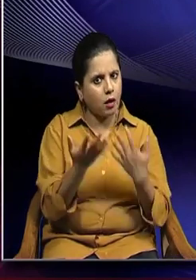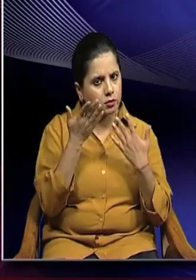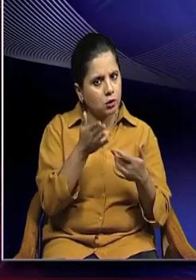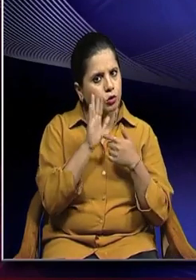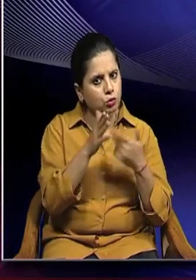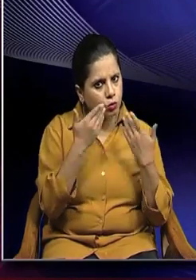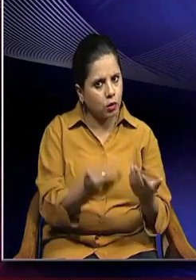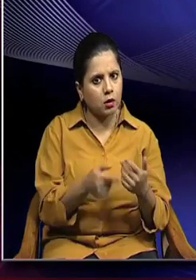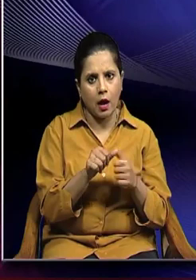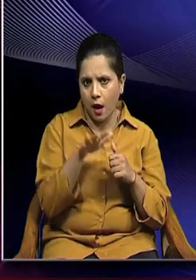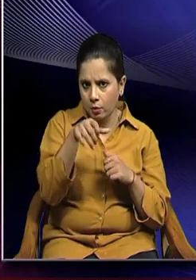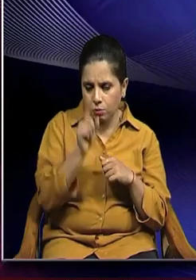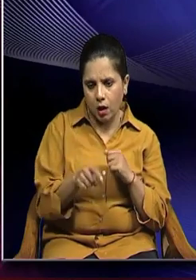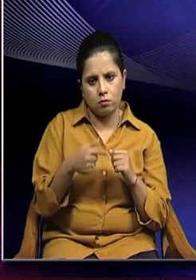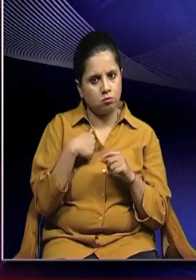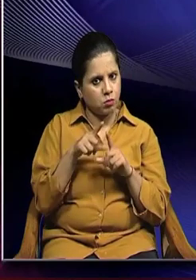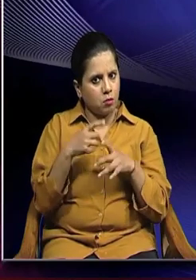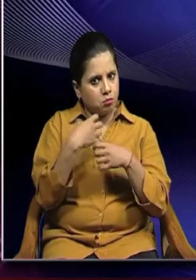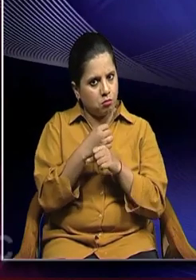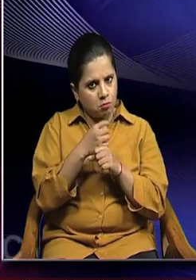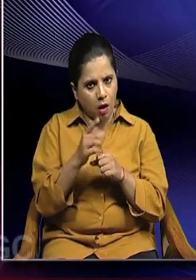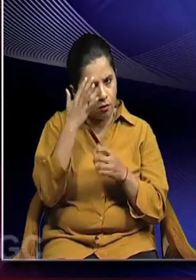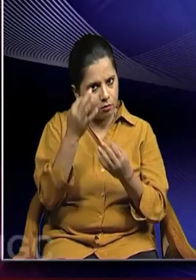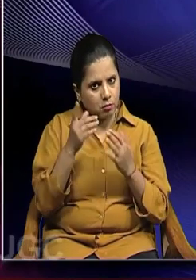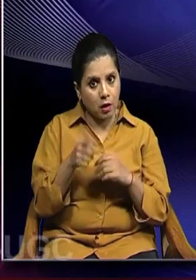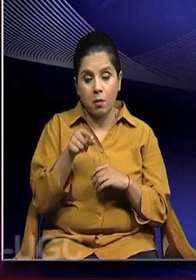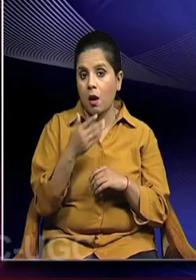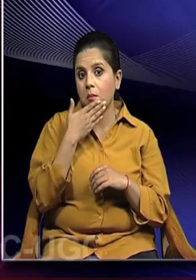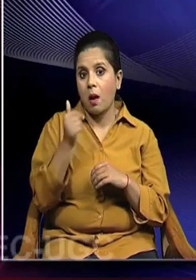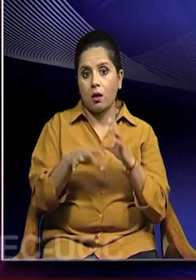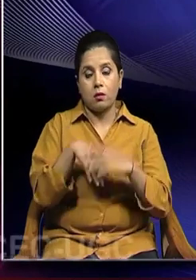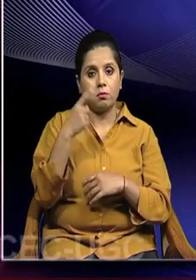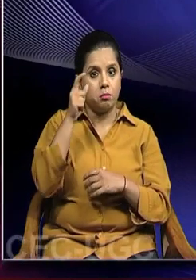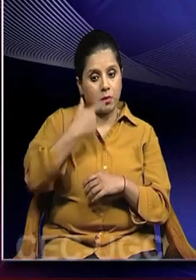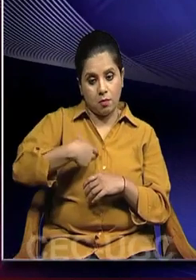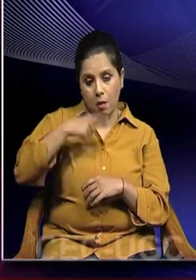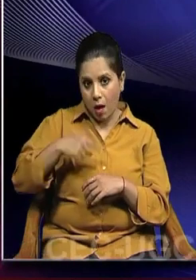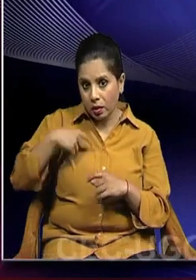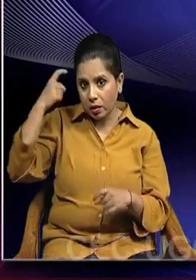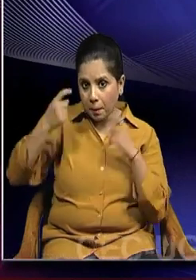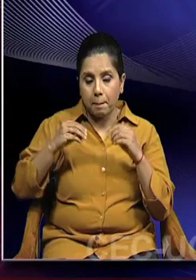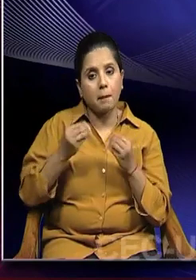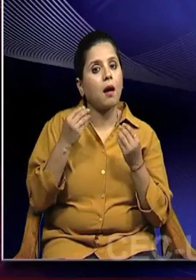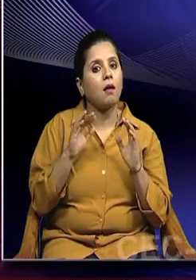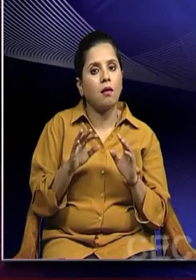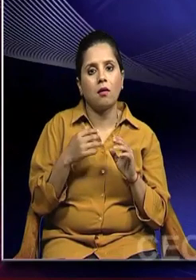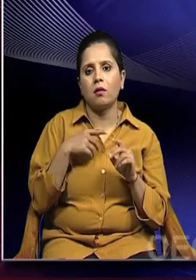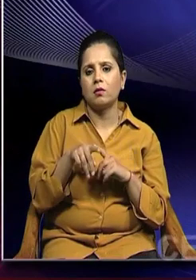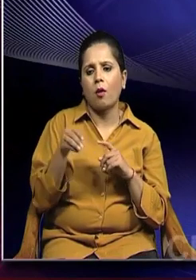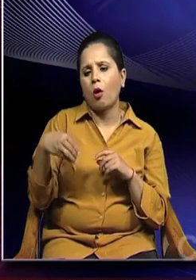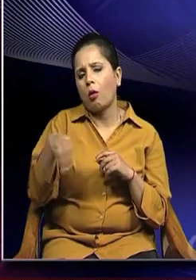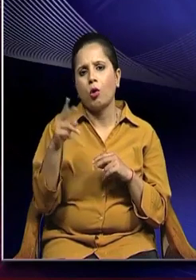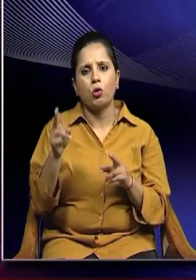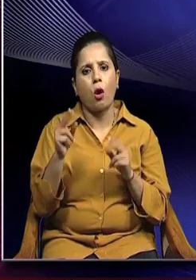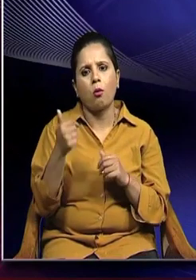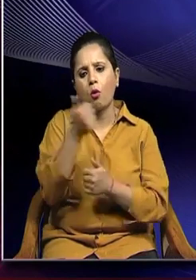is bound to create excellence, but it should bring the best out of human beings. We should not promote that kind